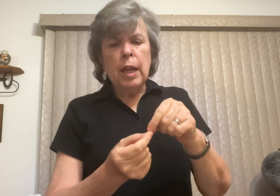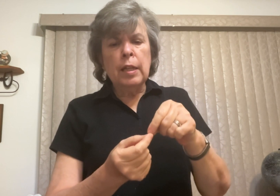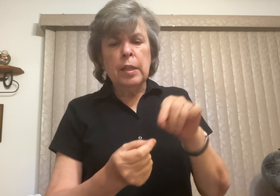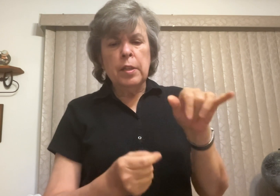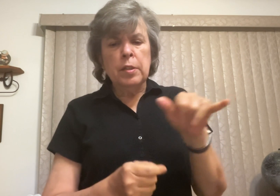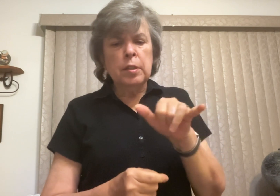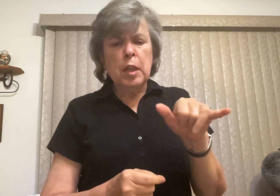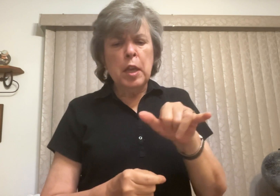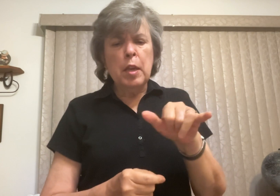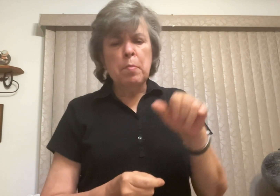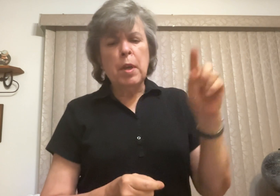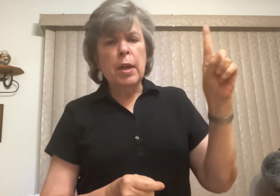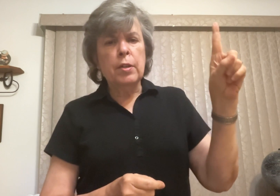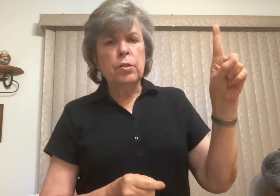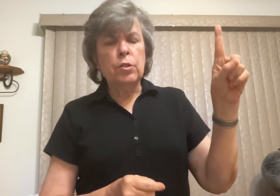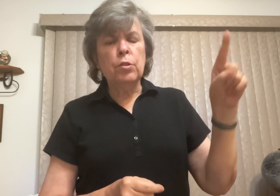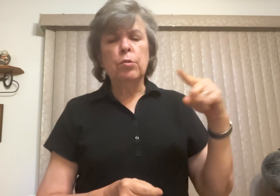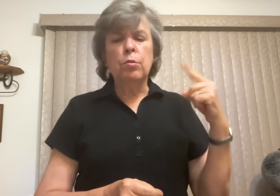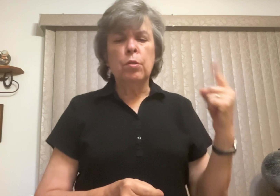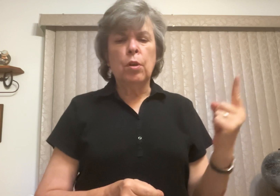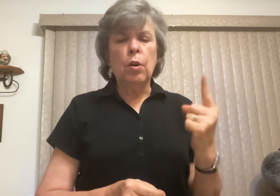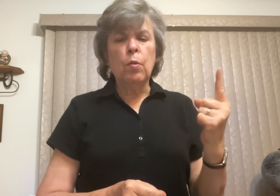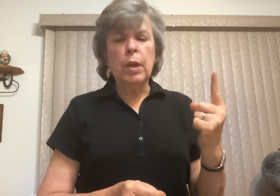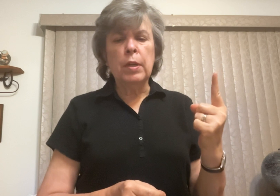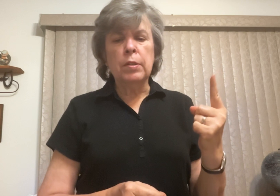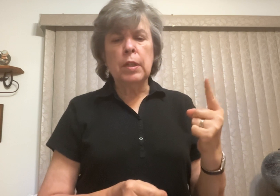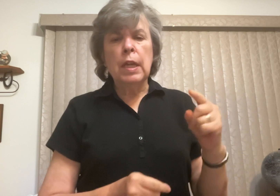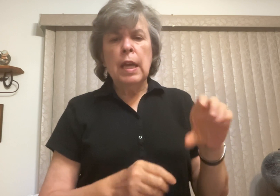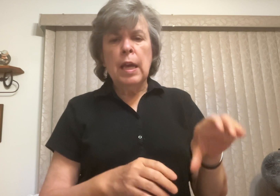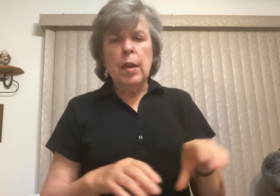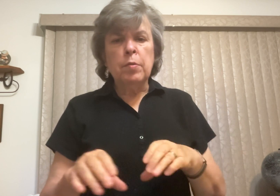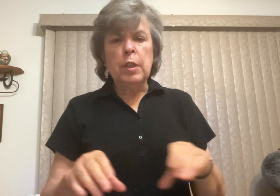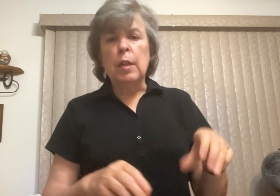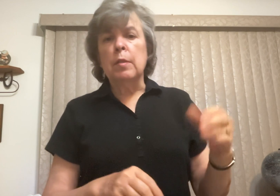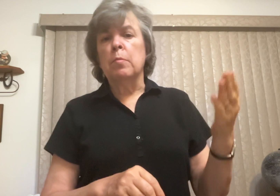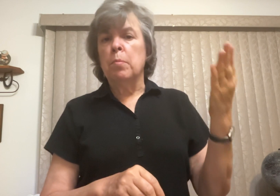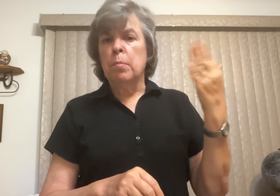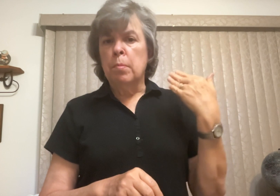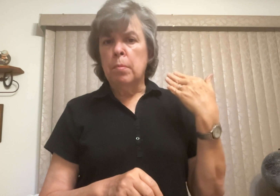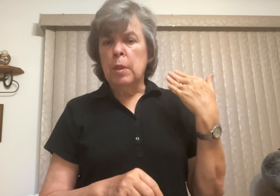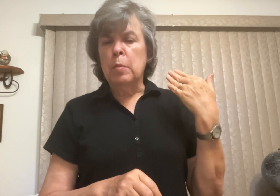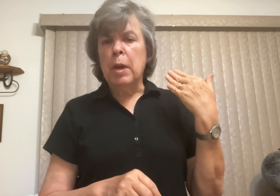exactly the same as you always have done in the past.